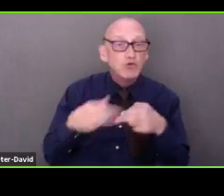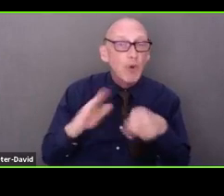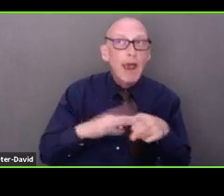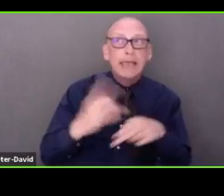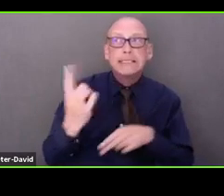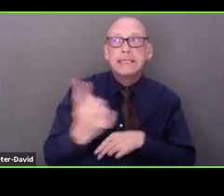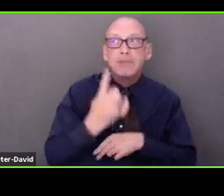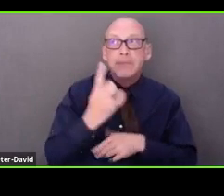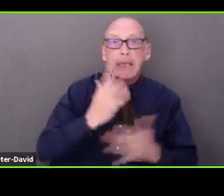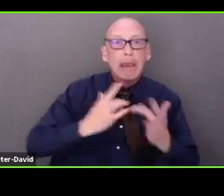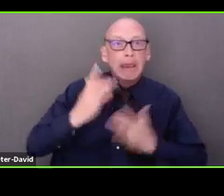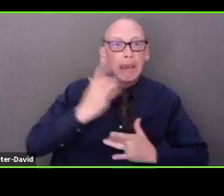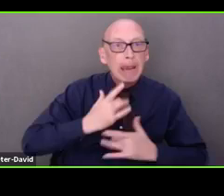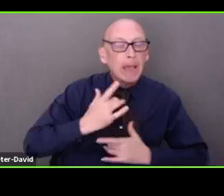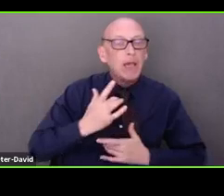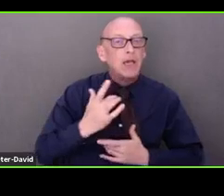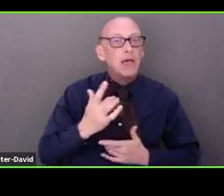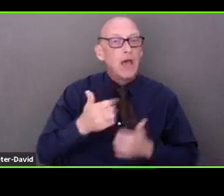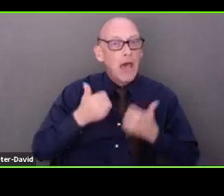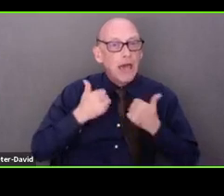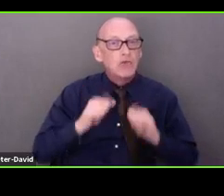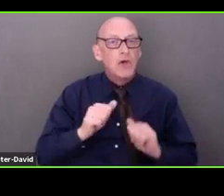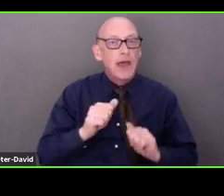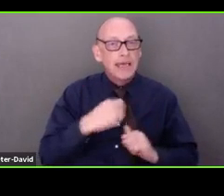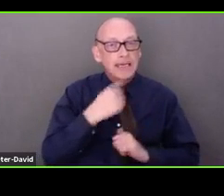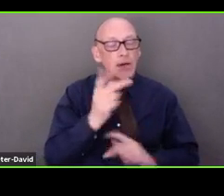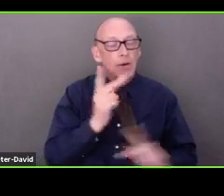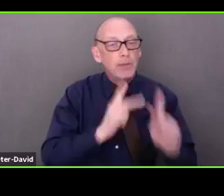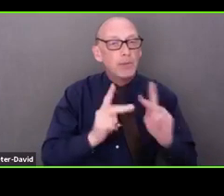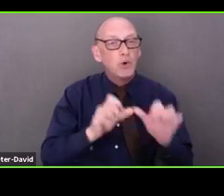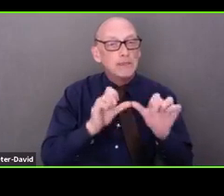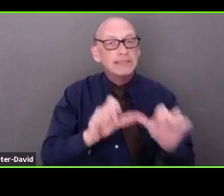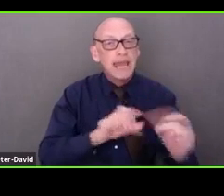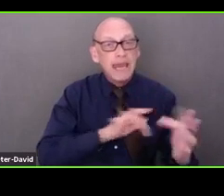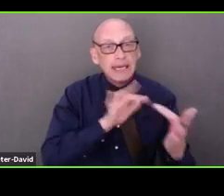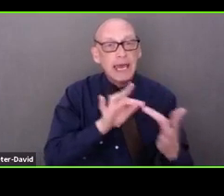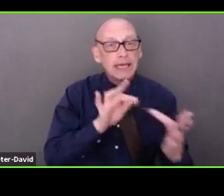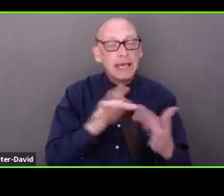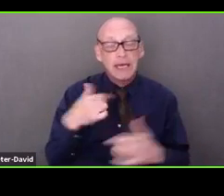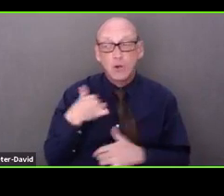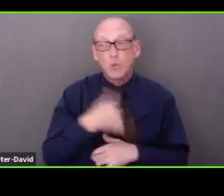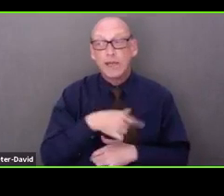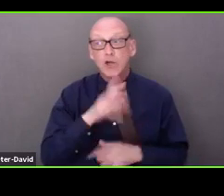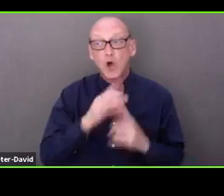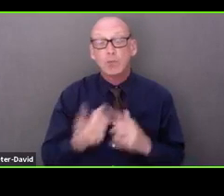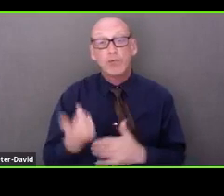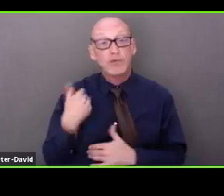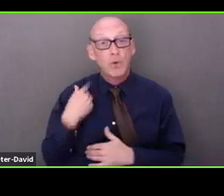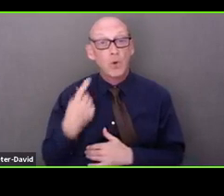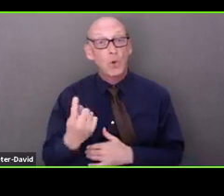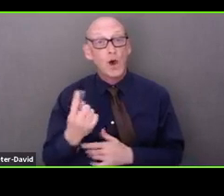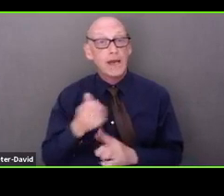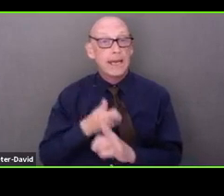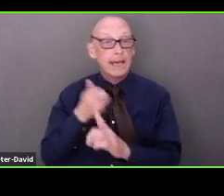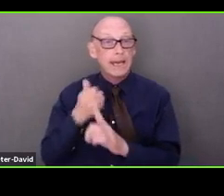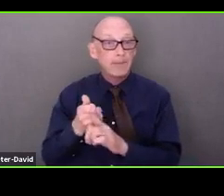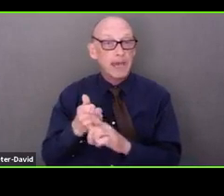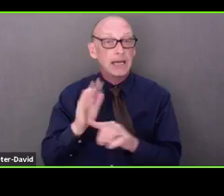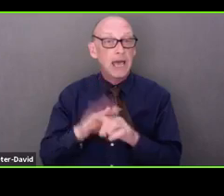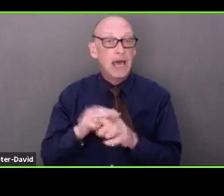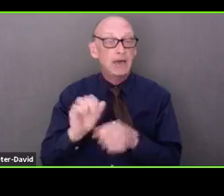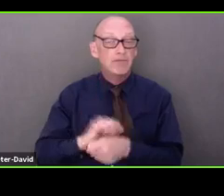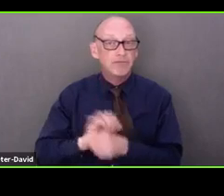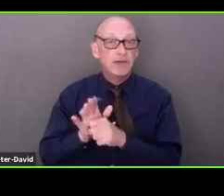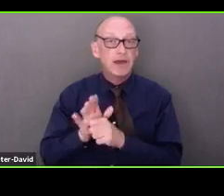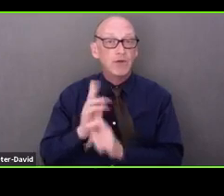And I try to get people to stay in contact, because, we were talking earlier about one of the impacts of the virus has been that people